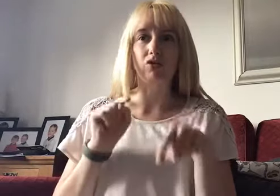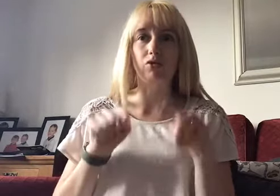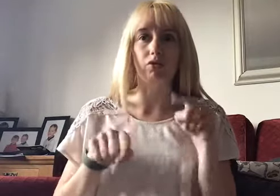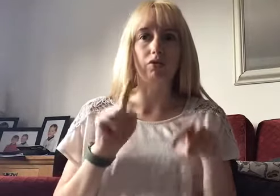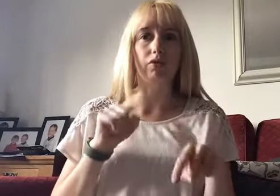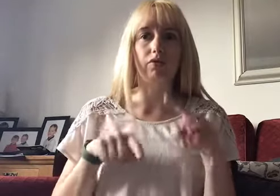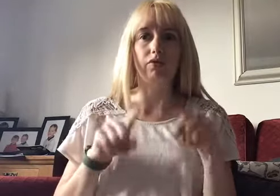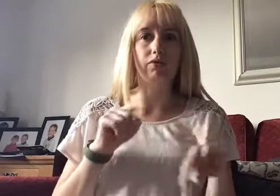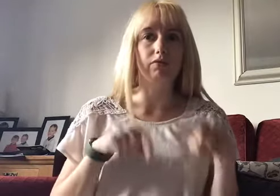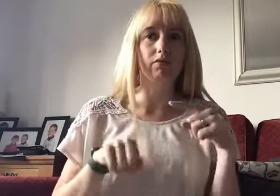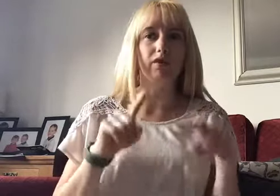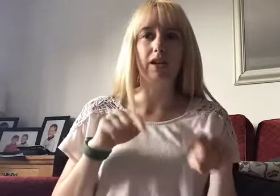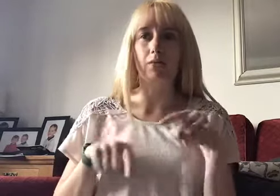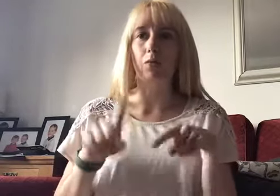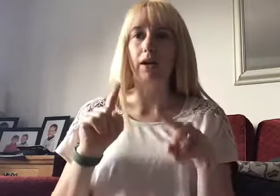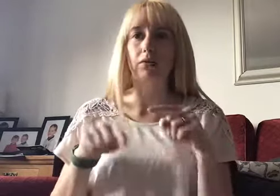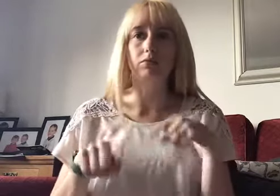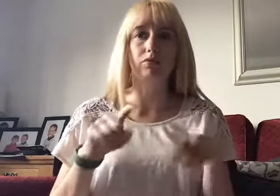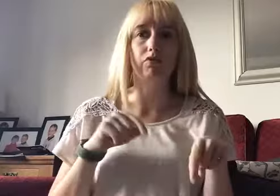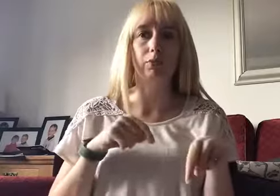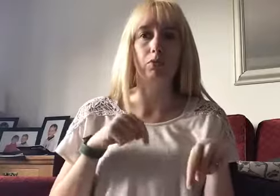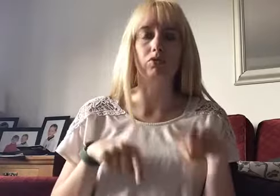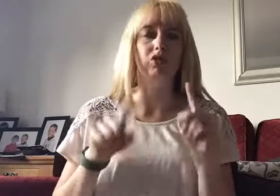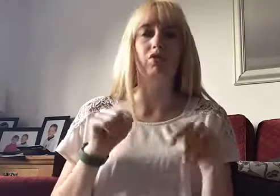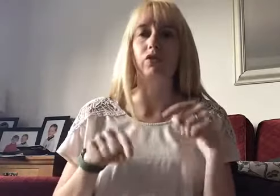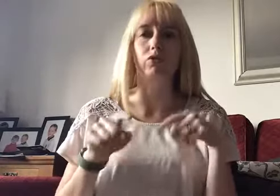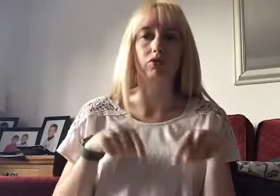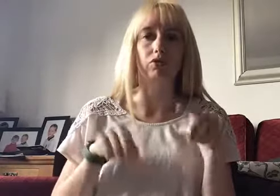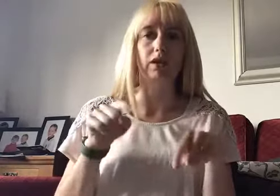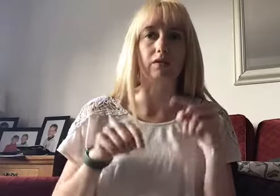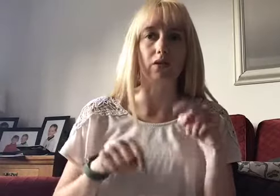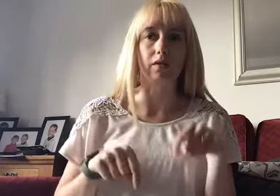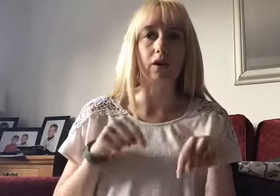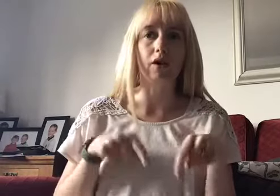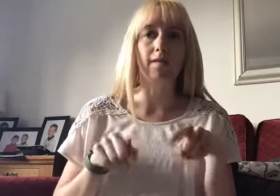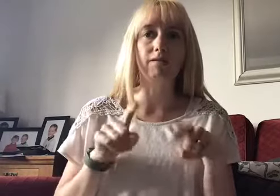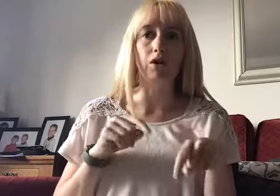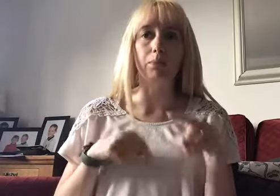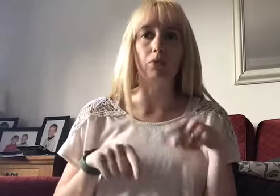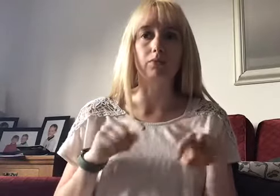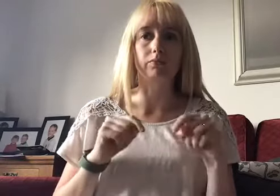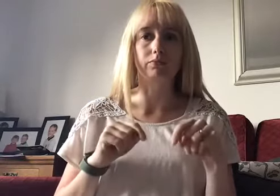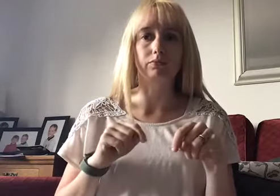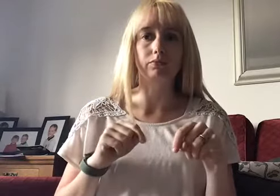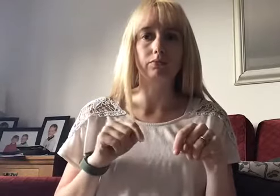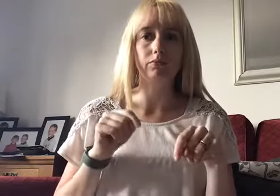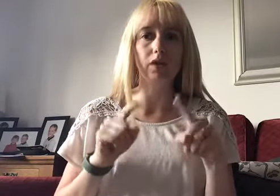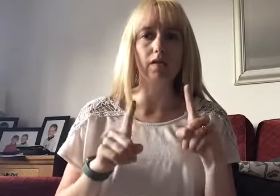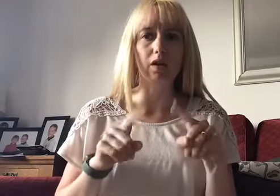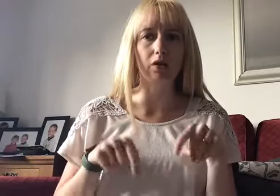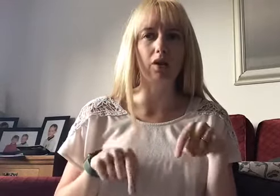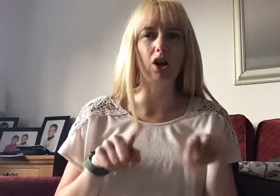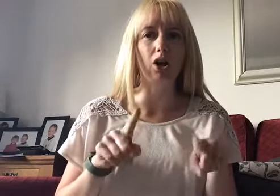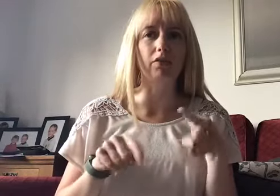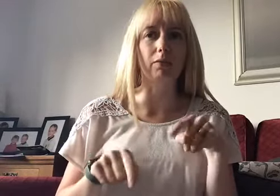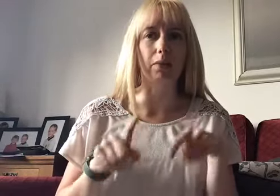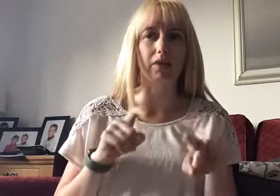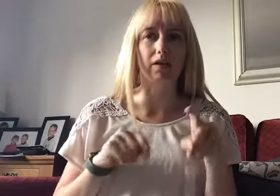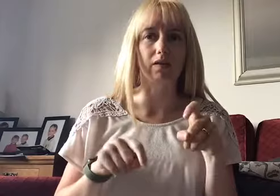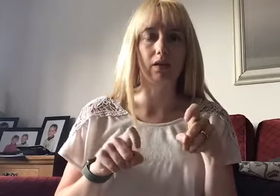of flicking them away. Football, just a few times, you don't need to do it loads. Football. So I remember this. There